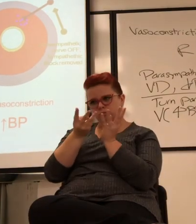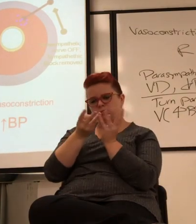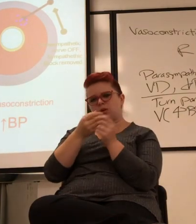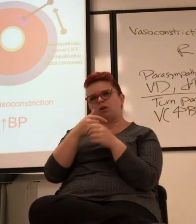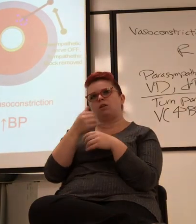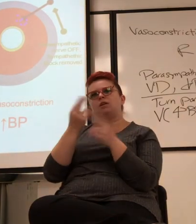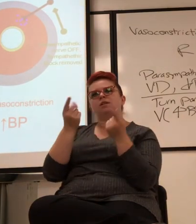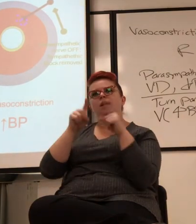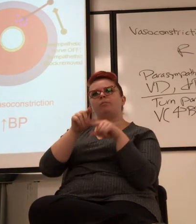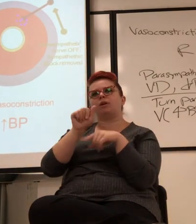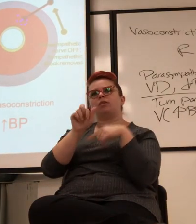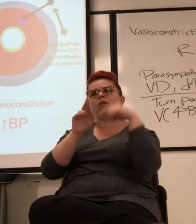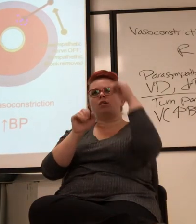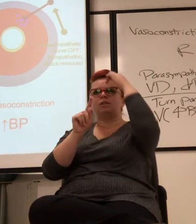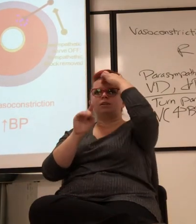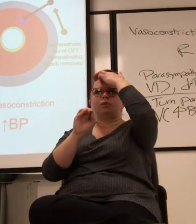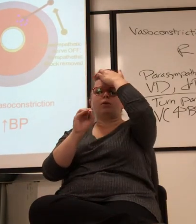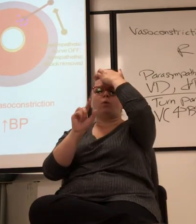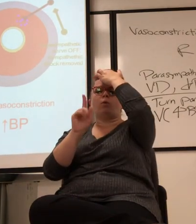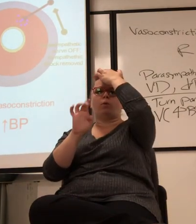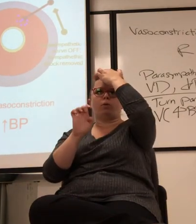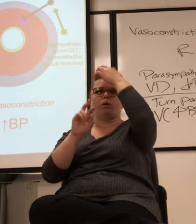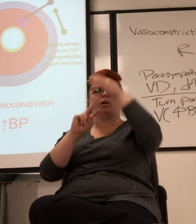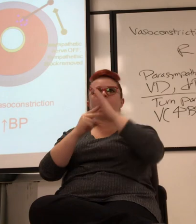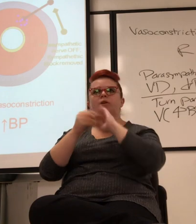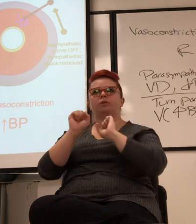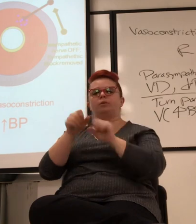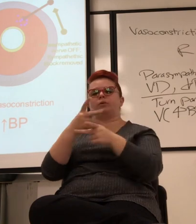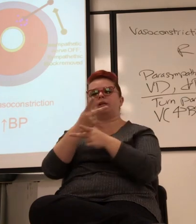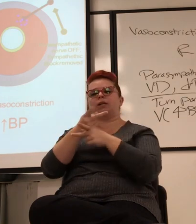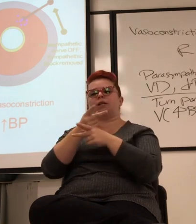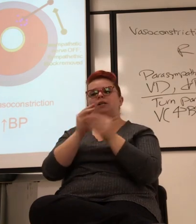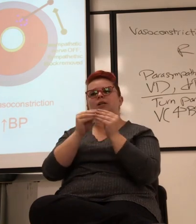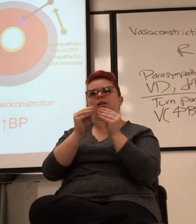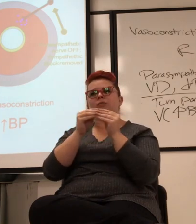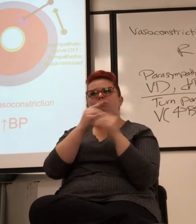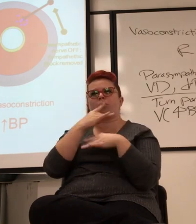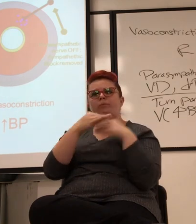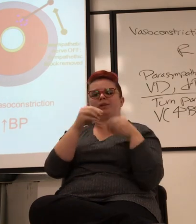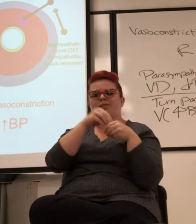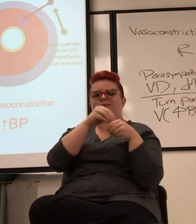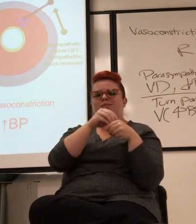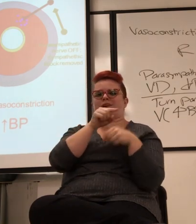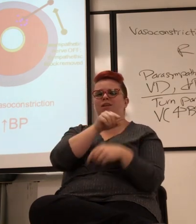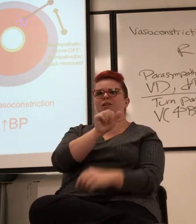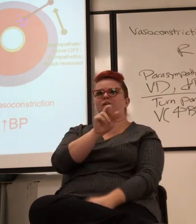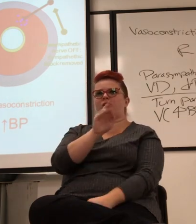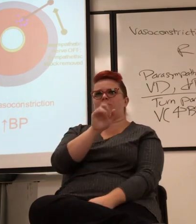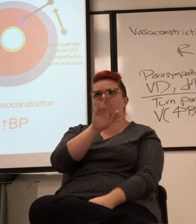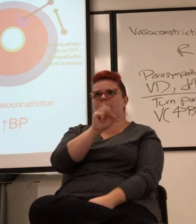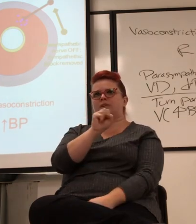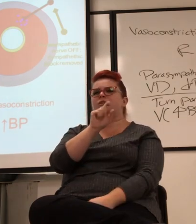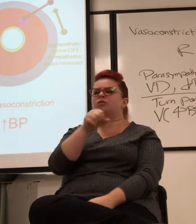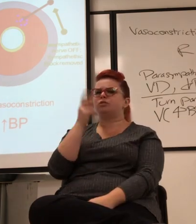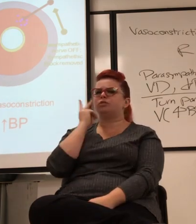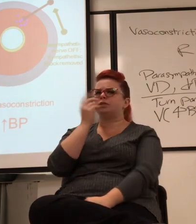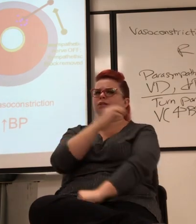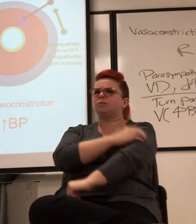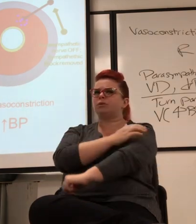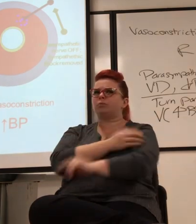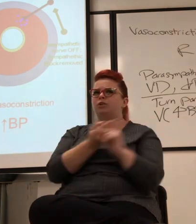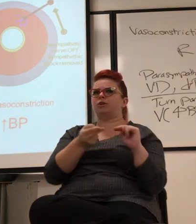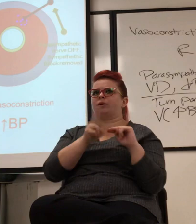at the arterial. So that means you're able to keep more blood in the arteries, and that will, you should observe an increase in blood pressure